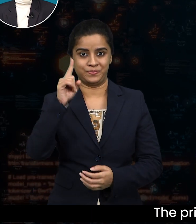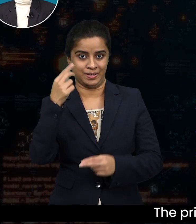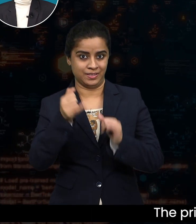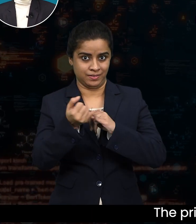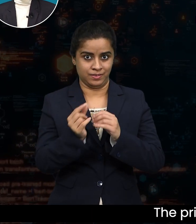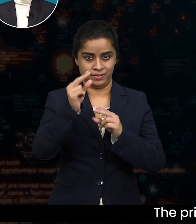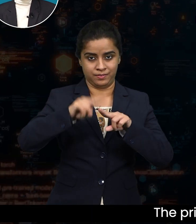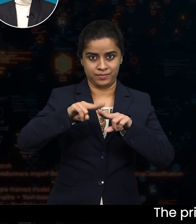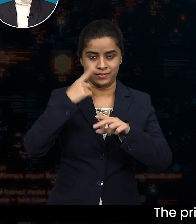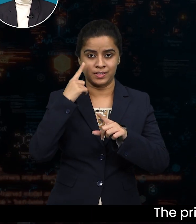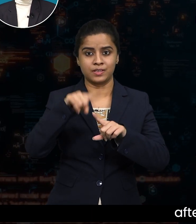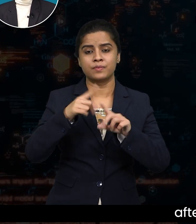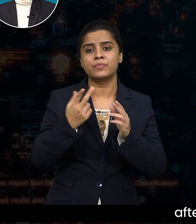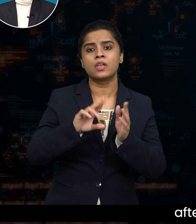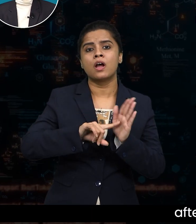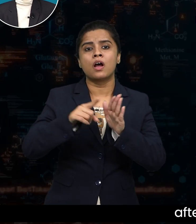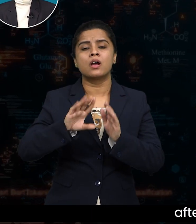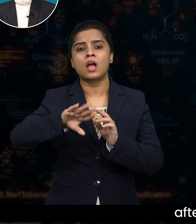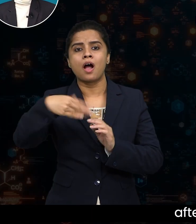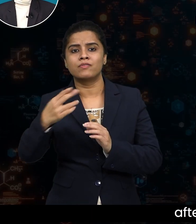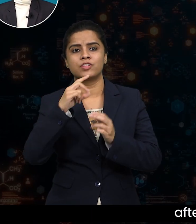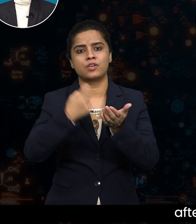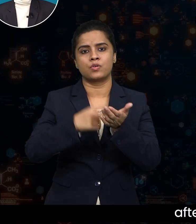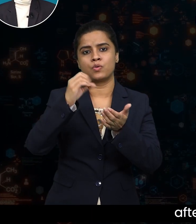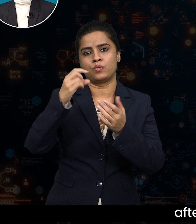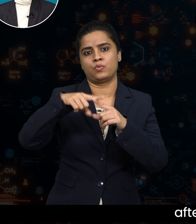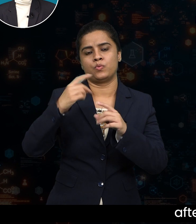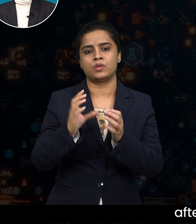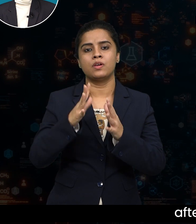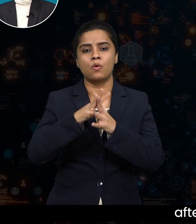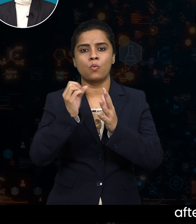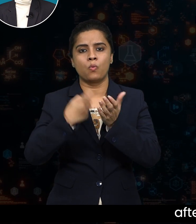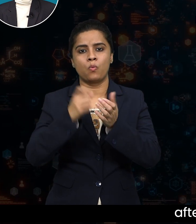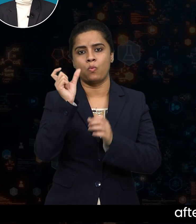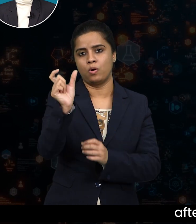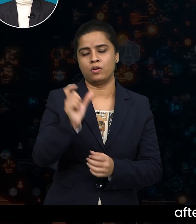The primary suffix comes after the root word.